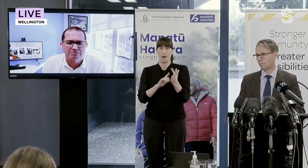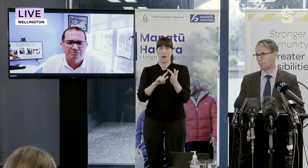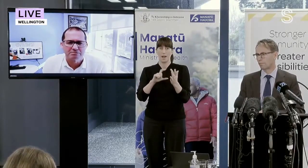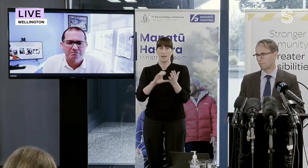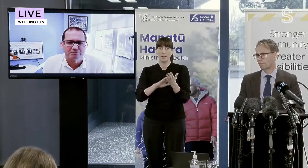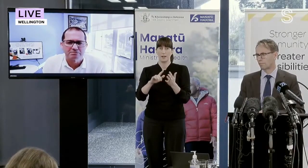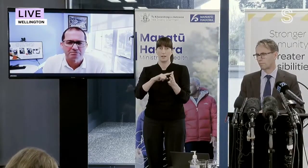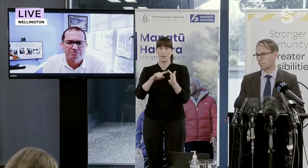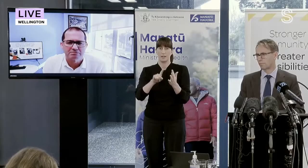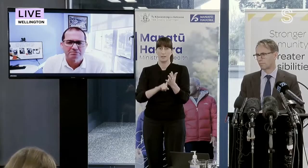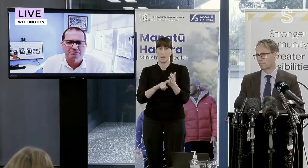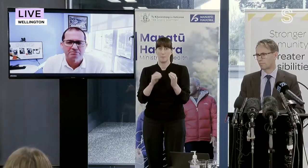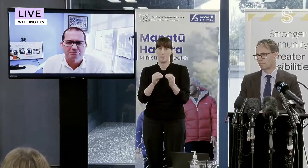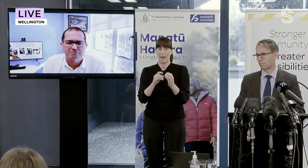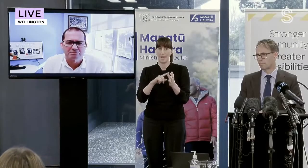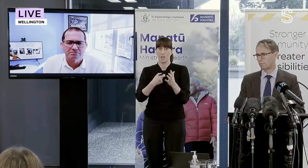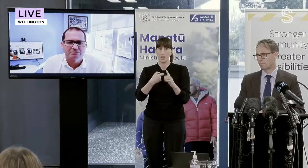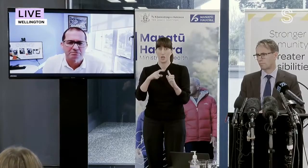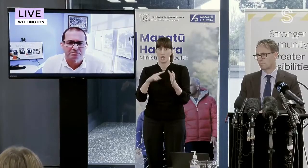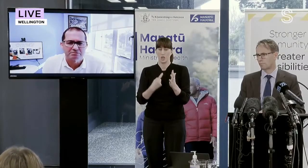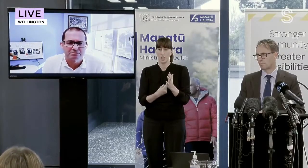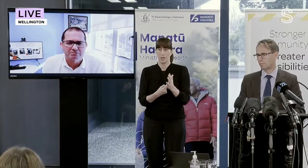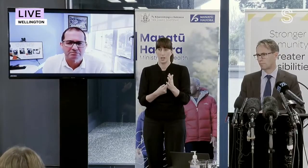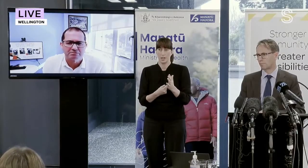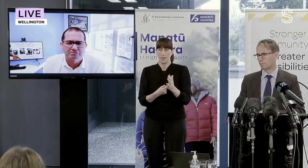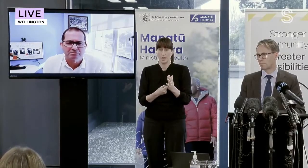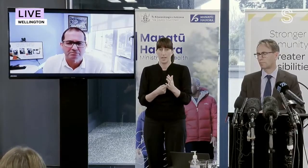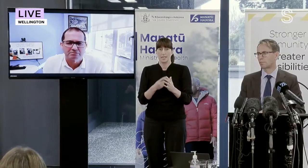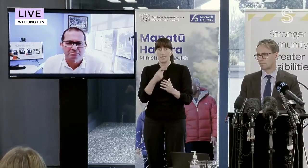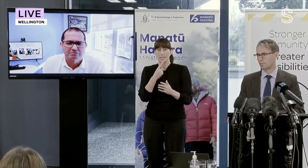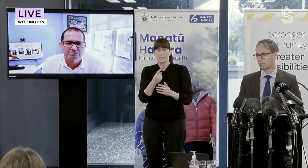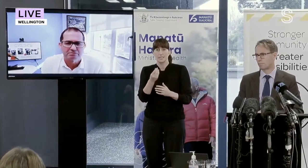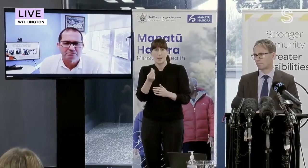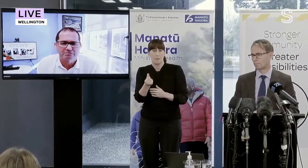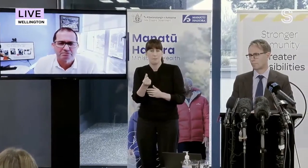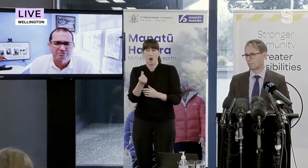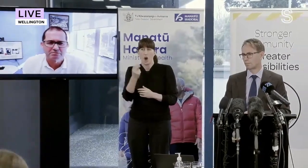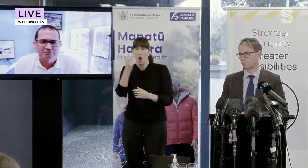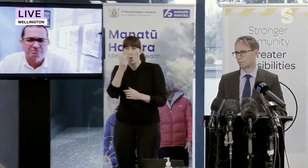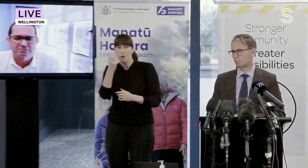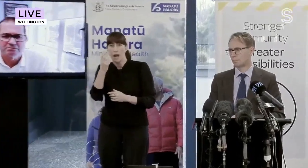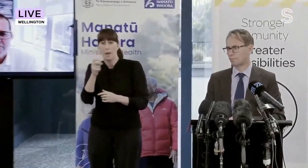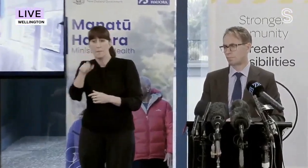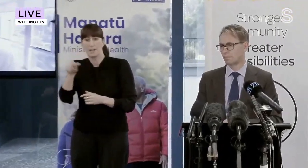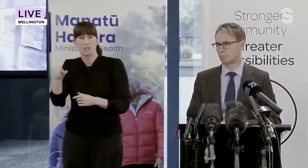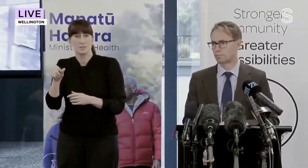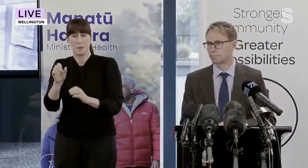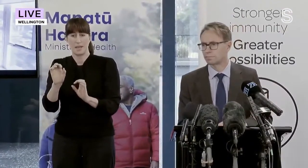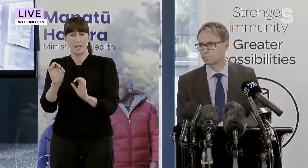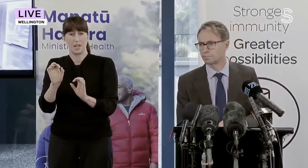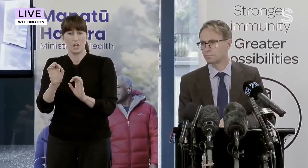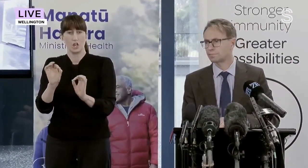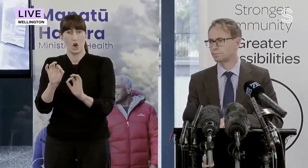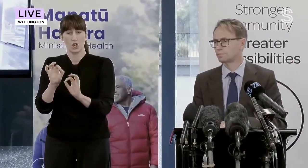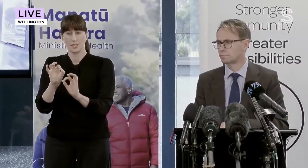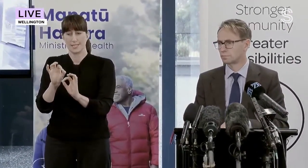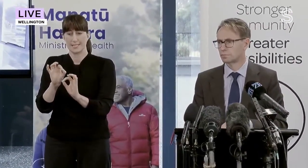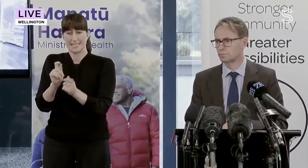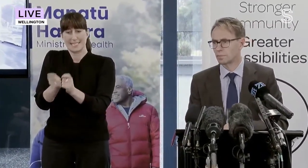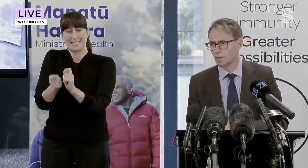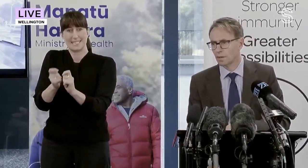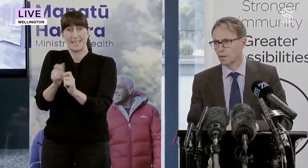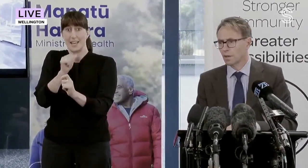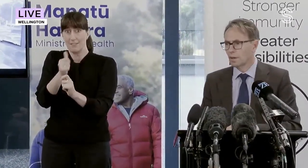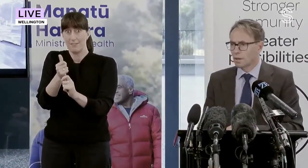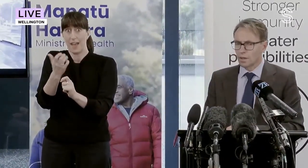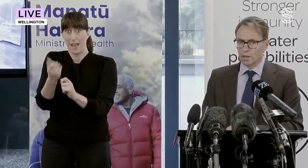conservative count, given some older patients might not be tested. Do you agree with that, and it could actually be much higher, the true